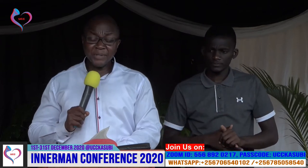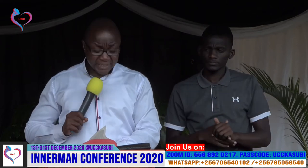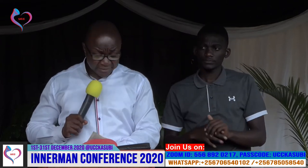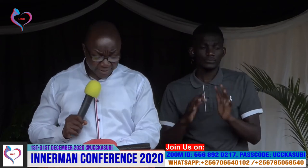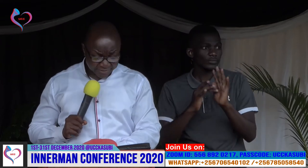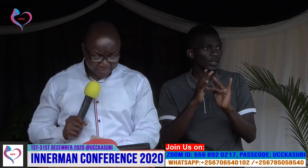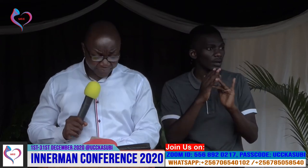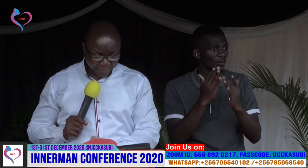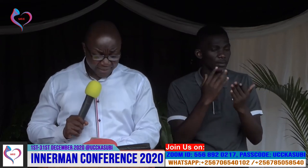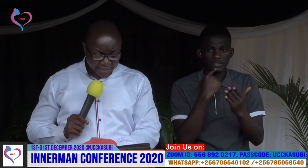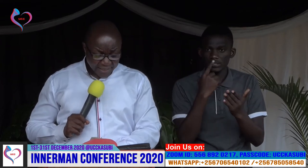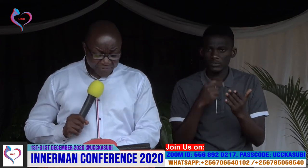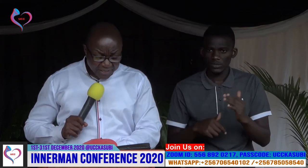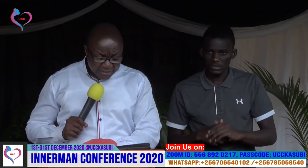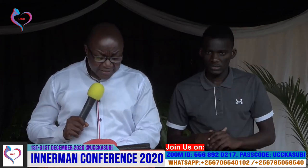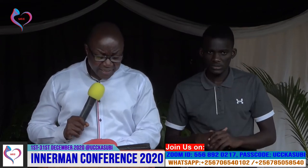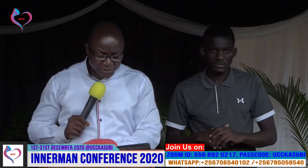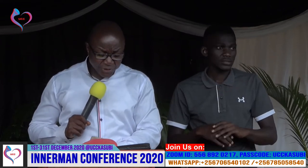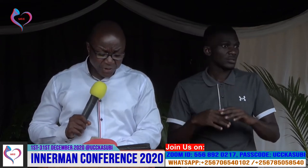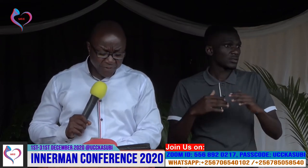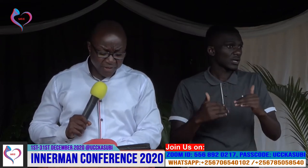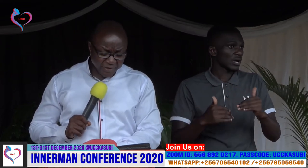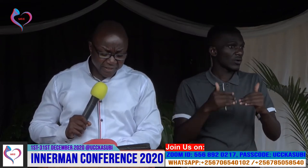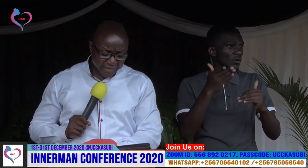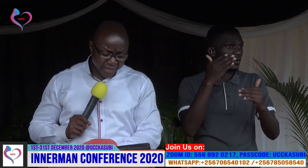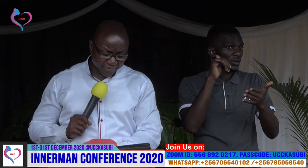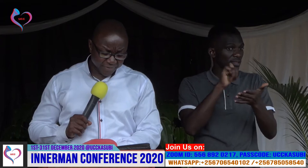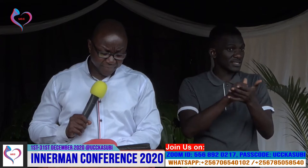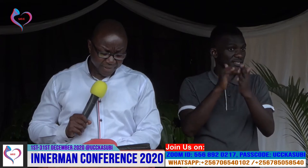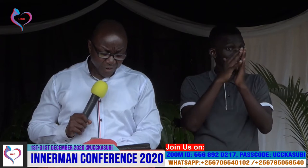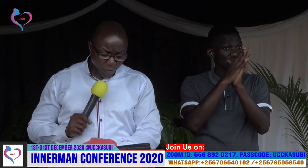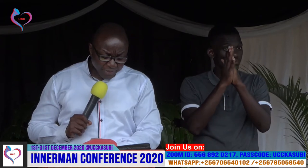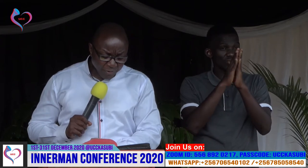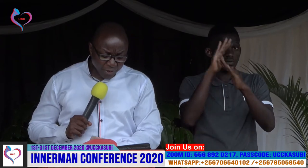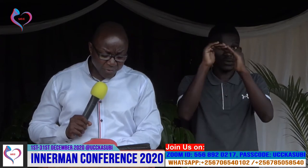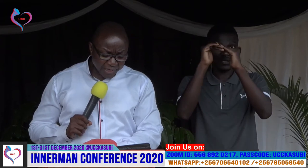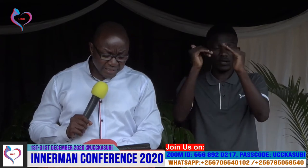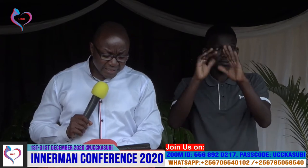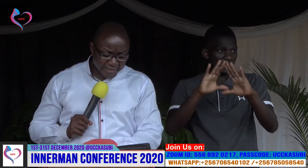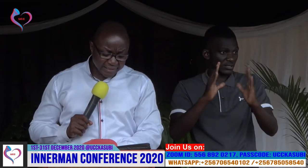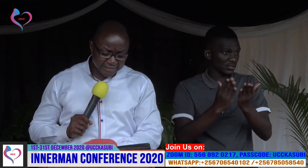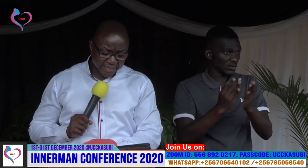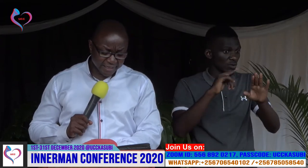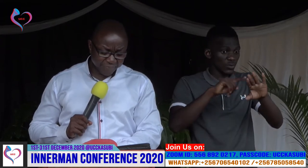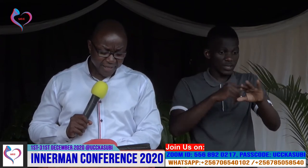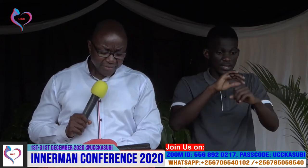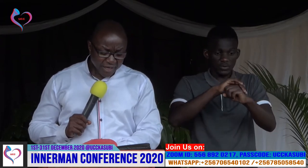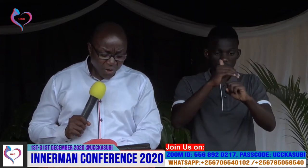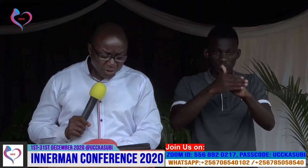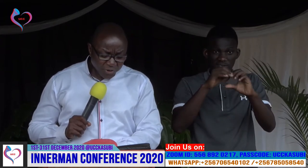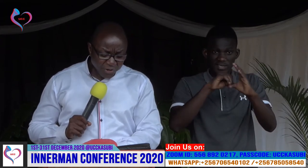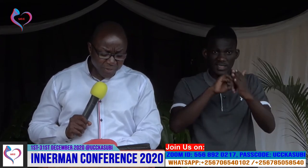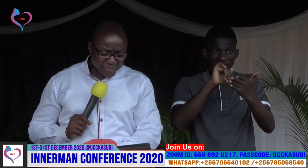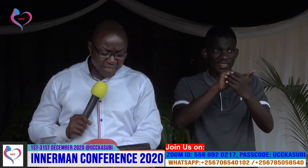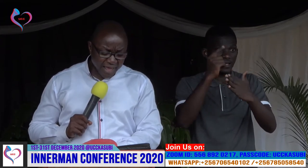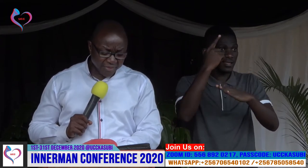The Bible says this. This is the history of the heaven and the earth. When they were created in that day, the